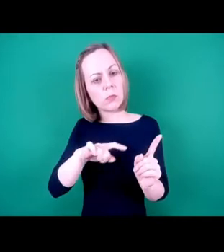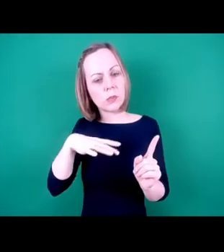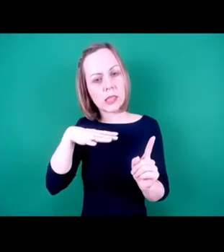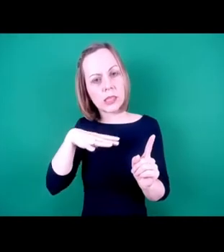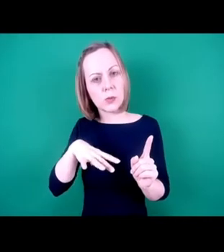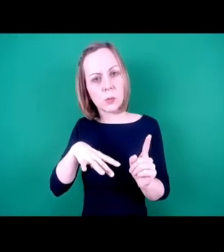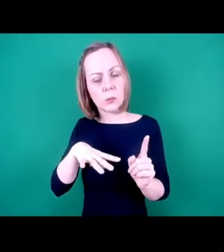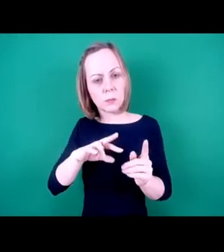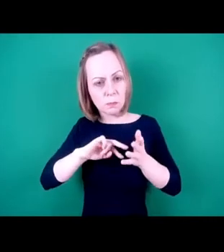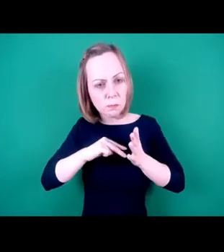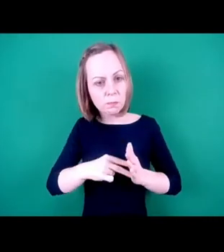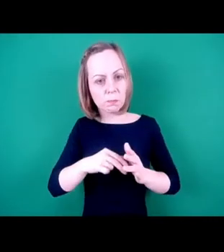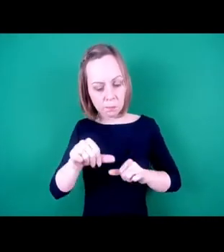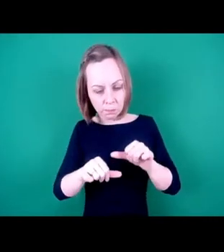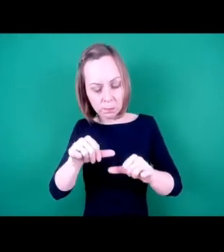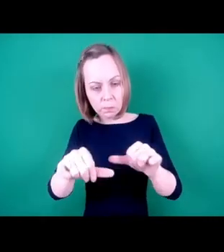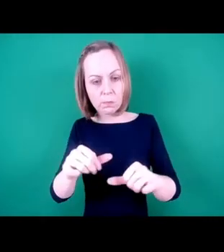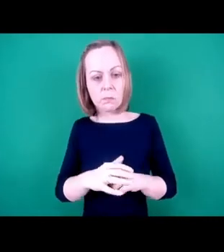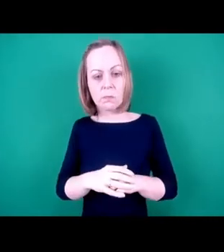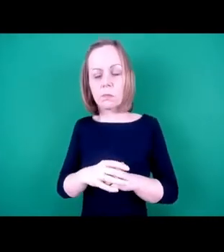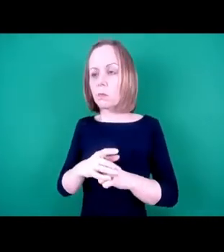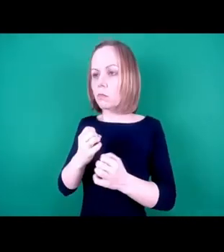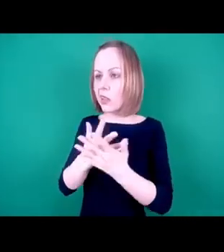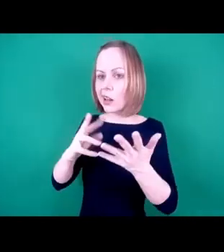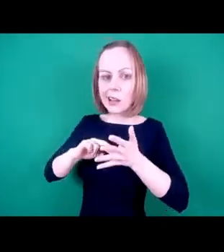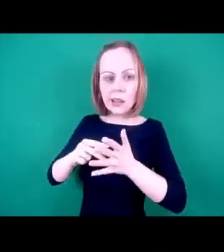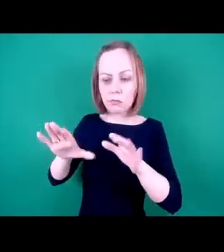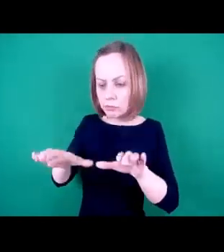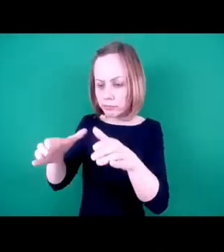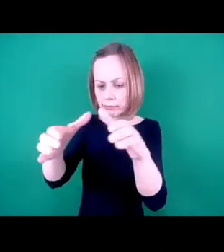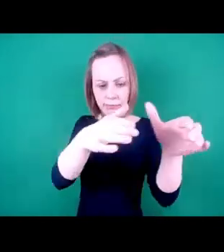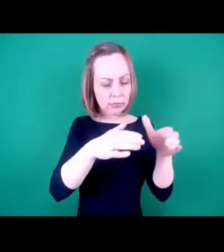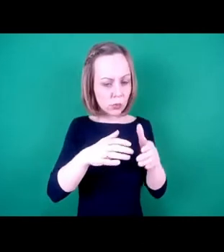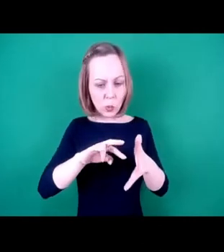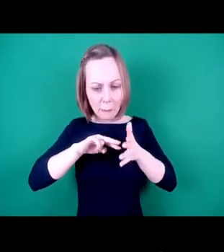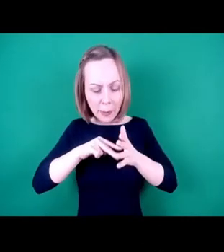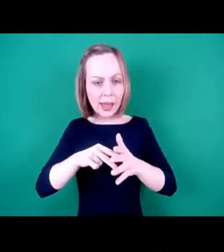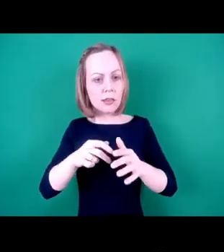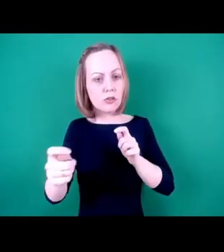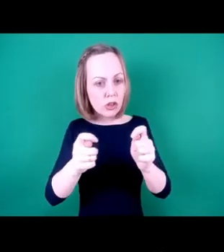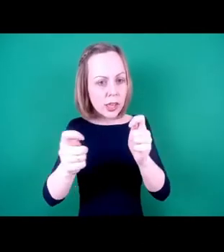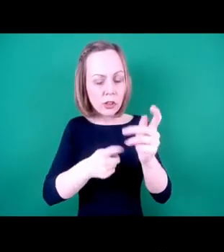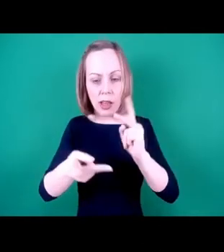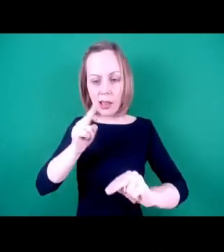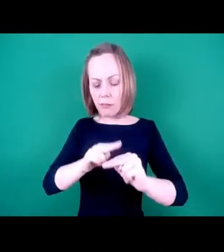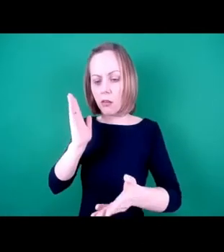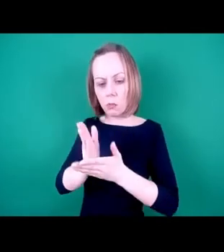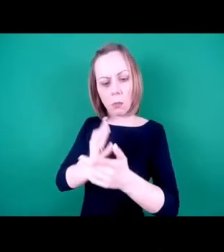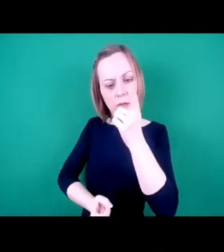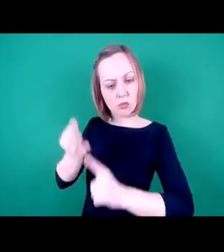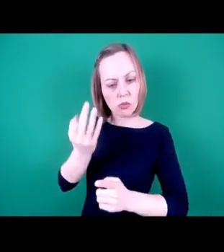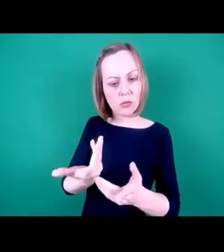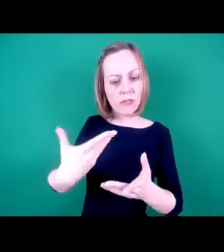I all organisations need to have a very systematic approach to change if we are going to improve diversity and